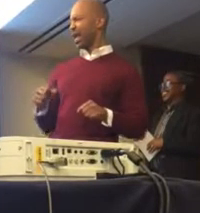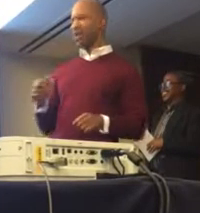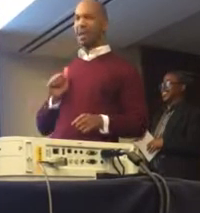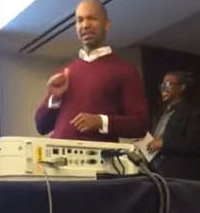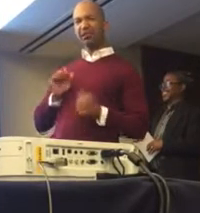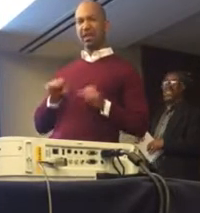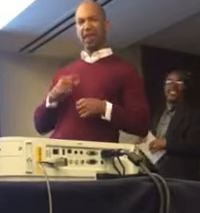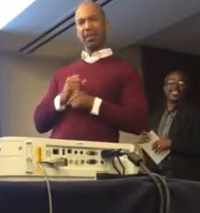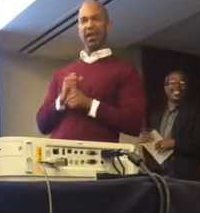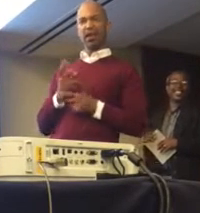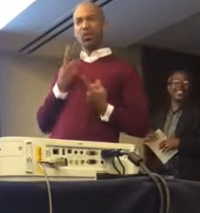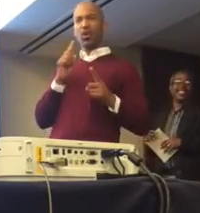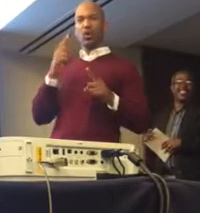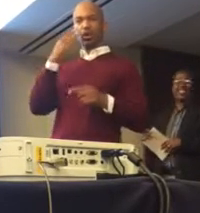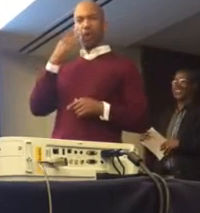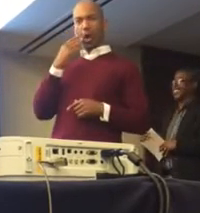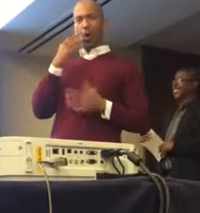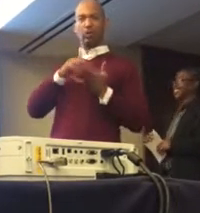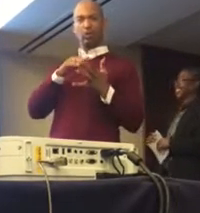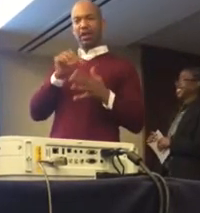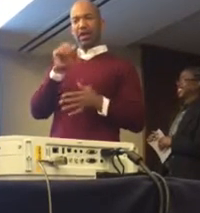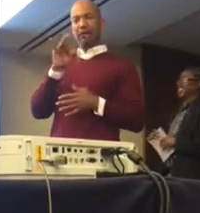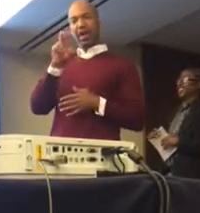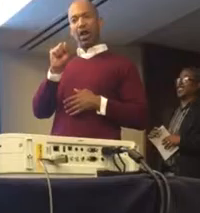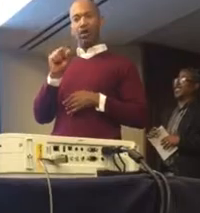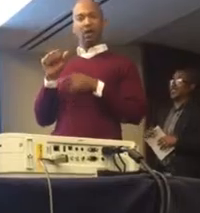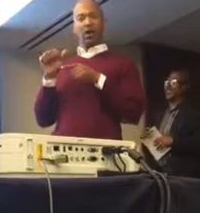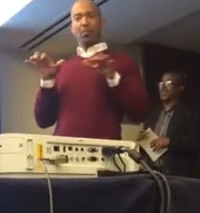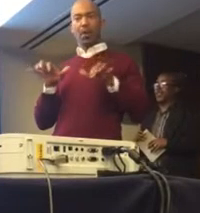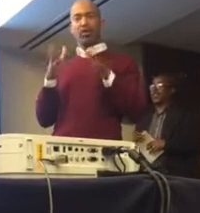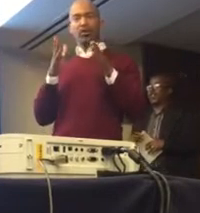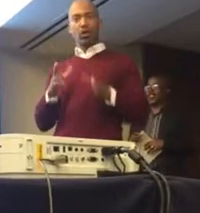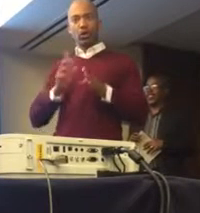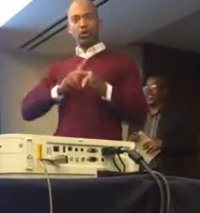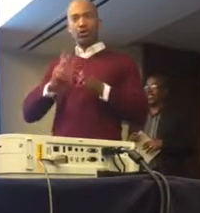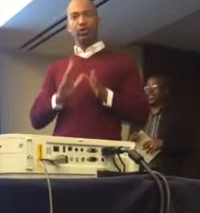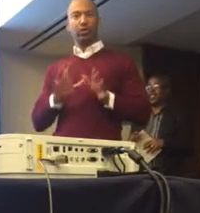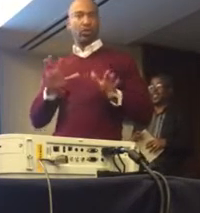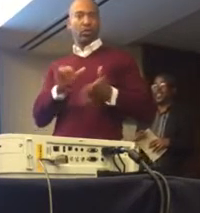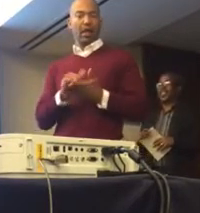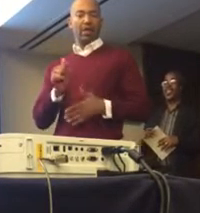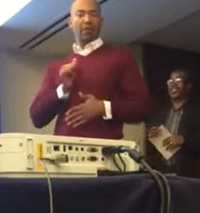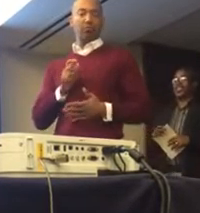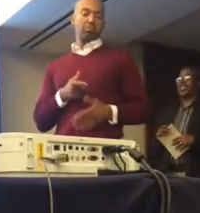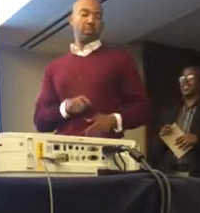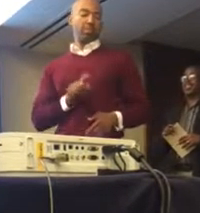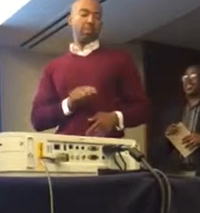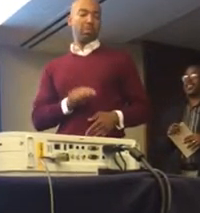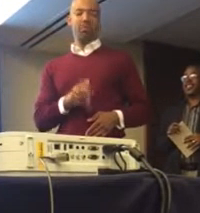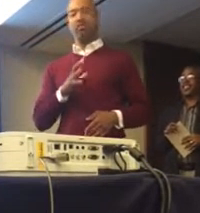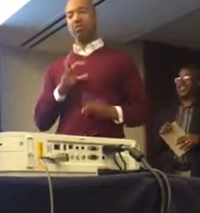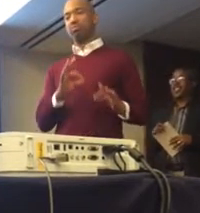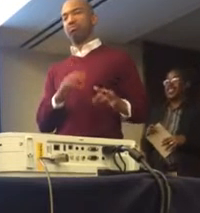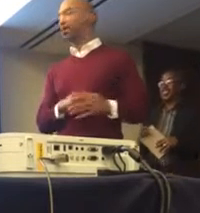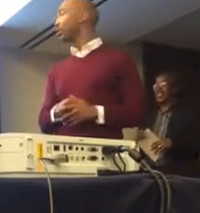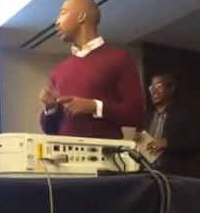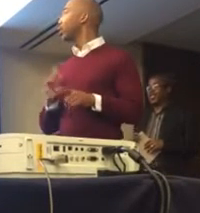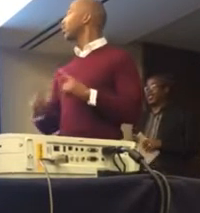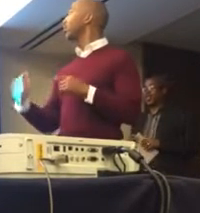it work. Okay, so let's start with the case, with the framework. I want to give you this case for an